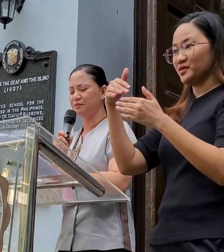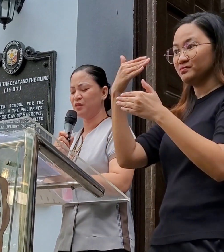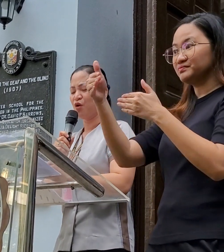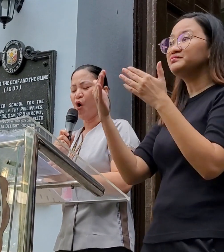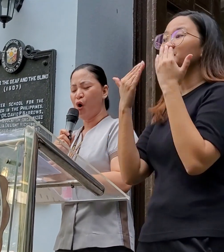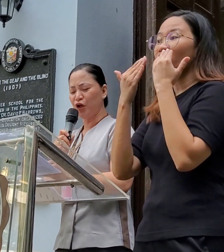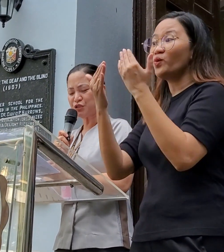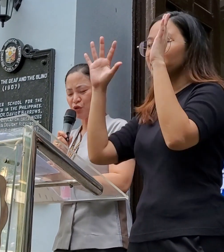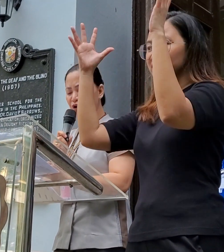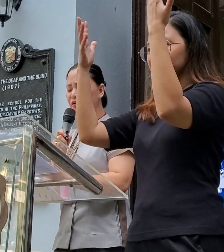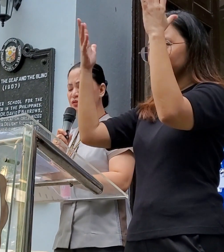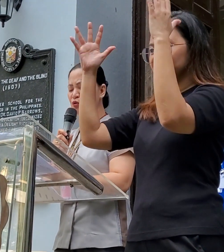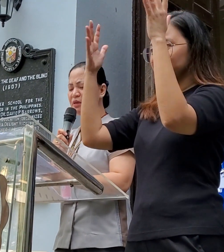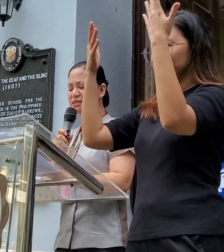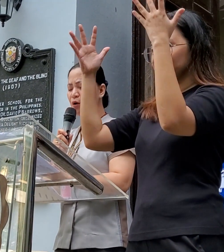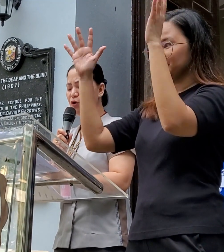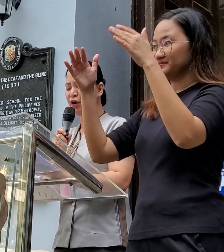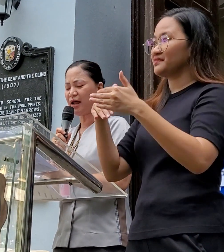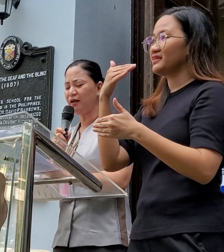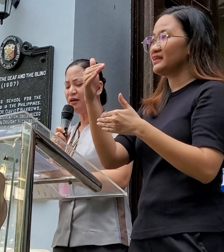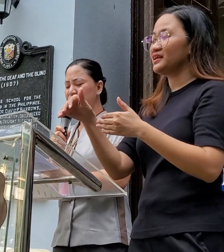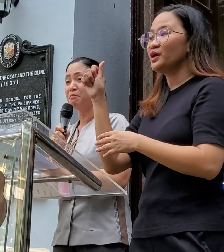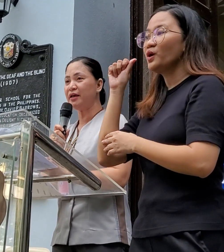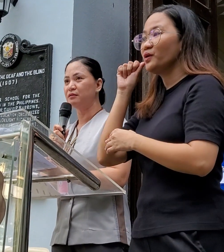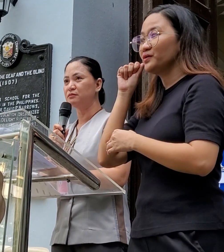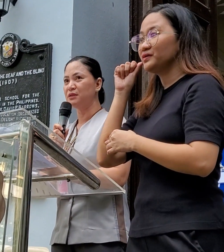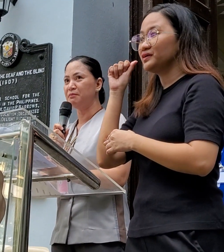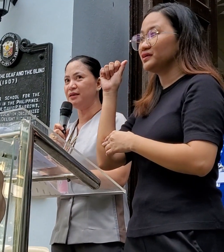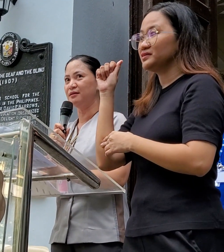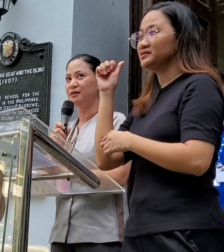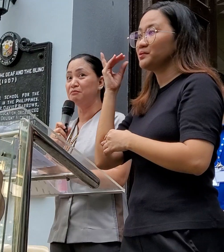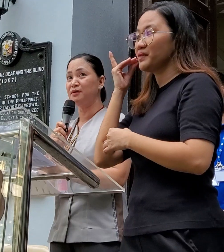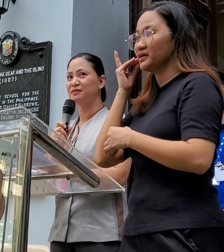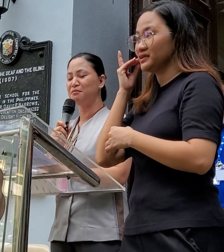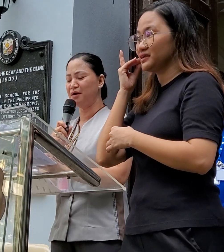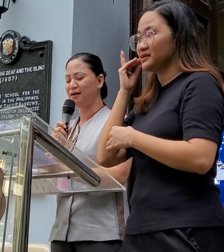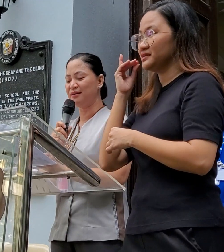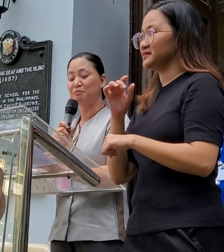Mart. Also, to Ms. Aurora